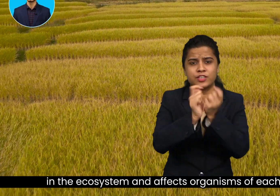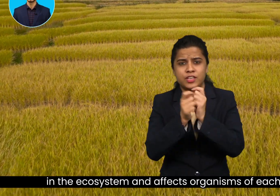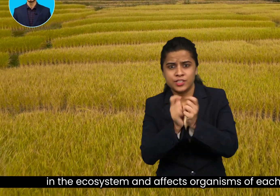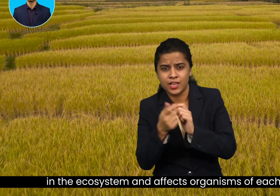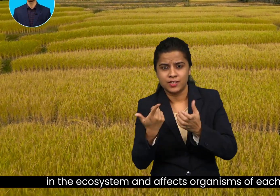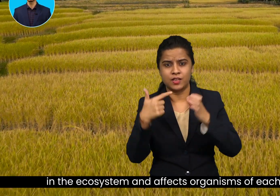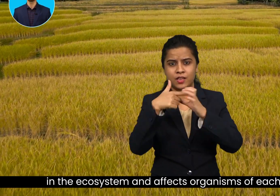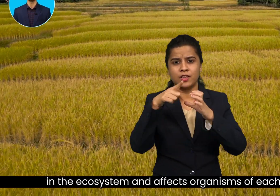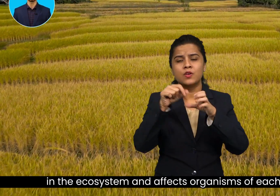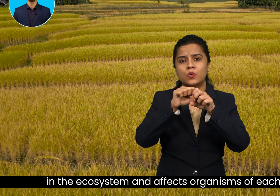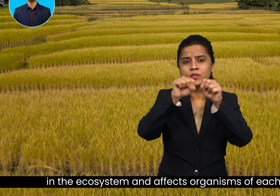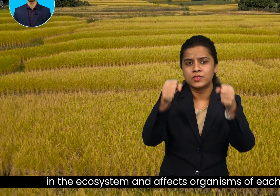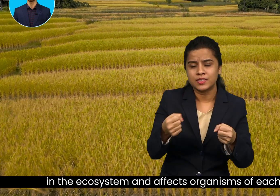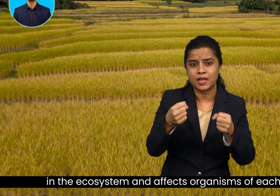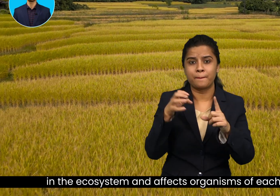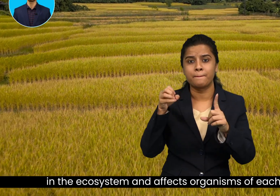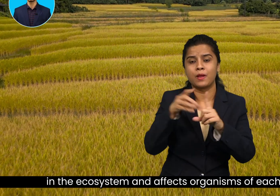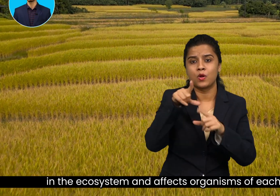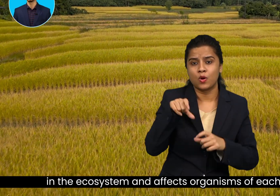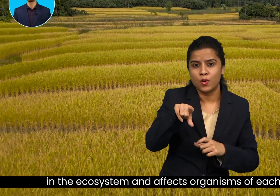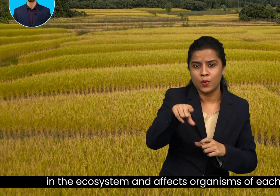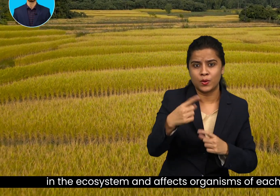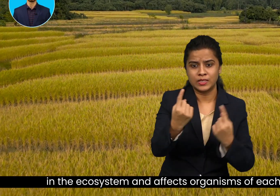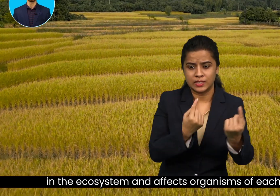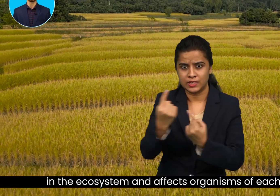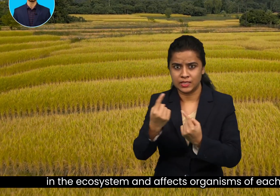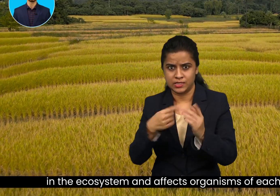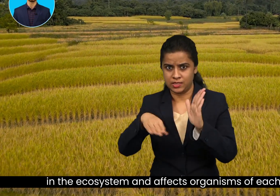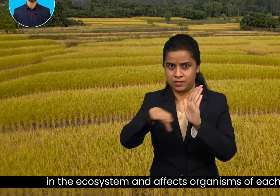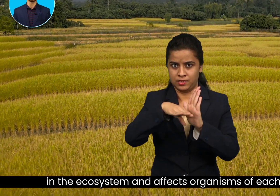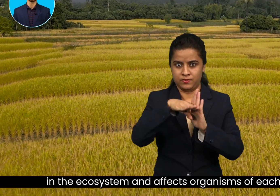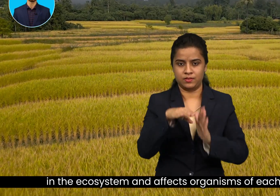affects organisms of each trophic level.